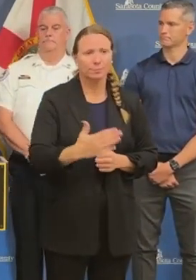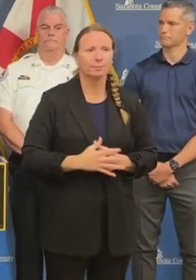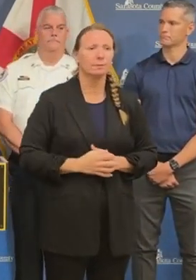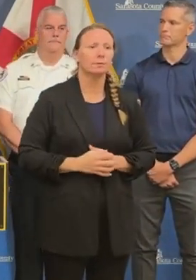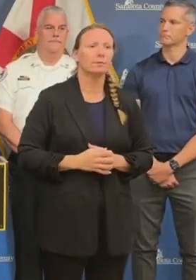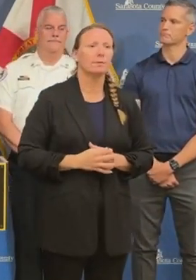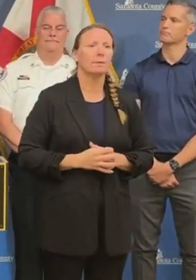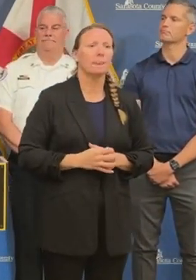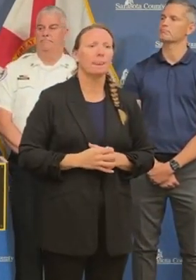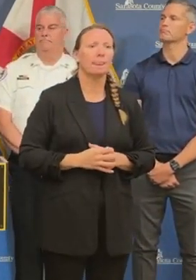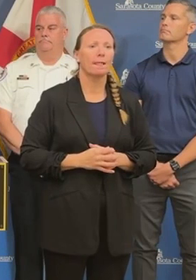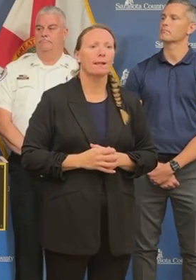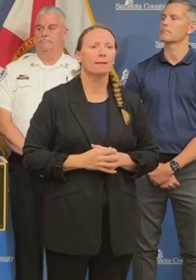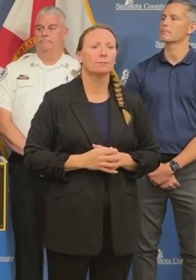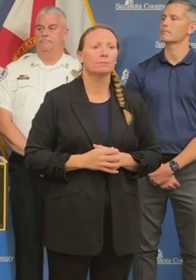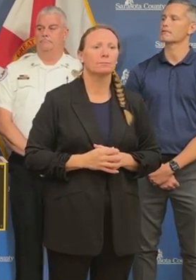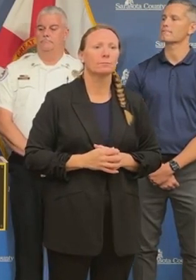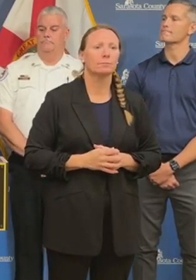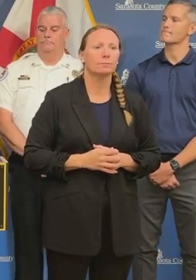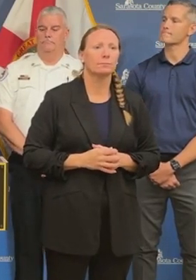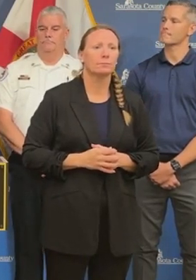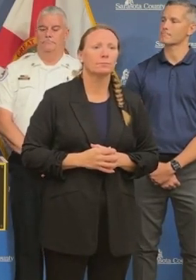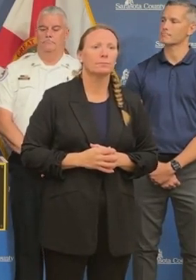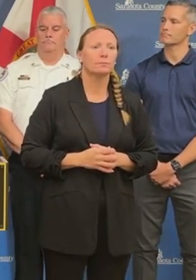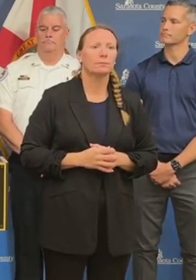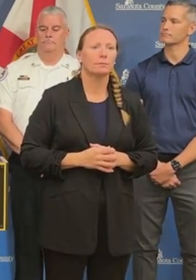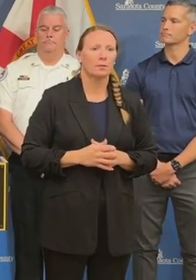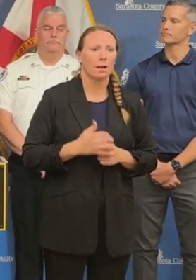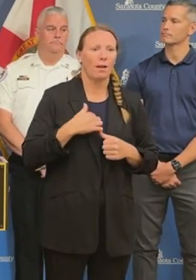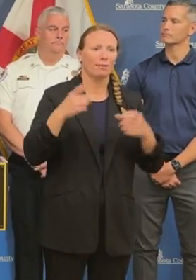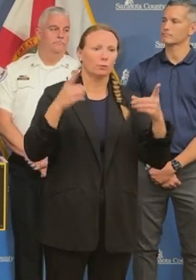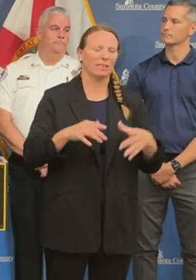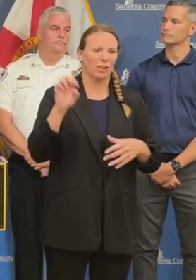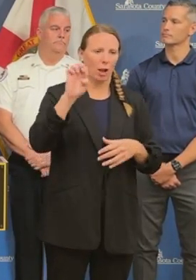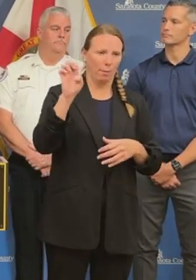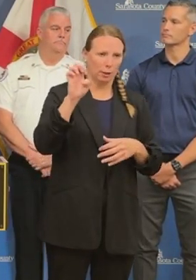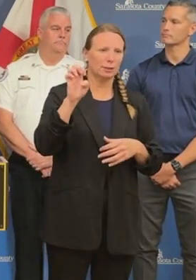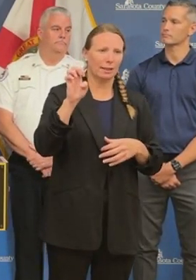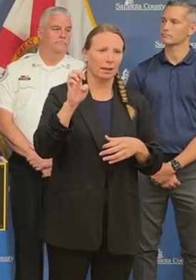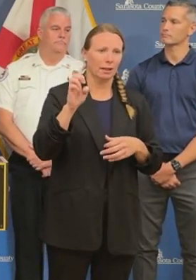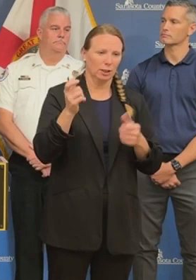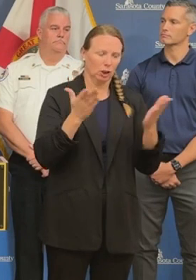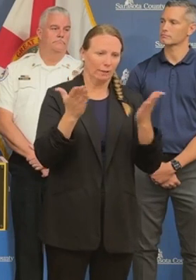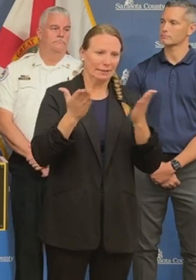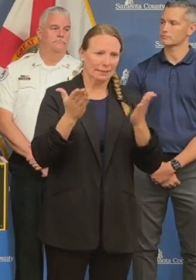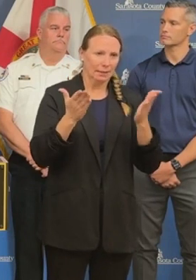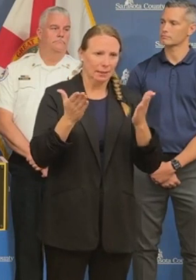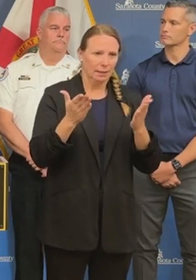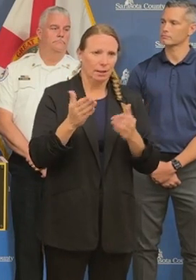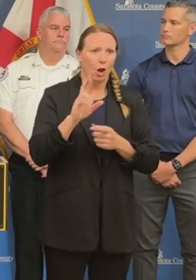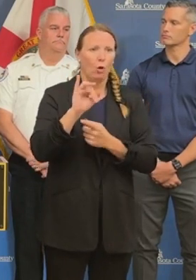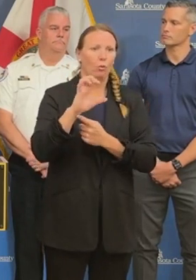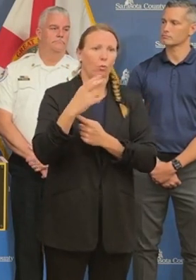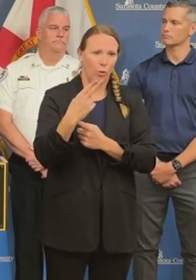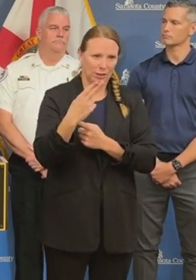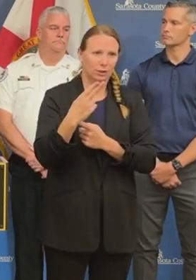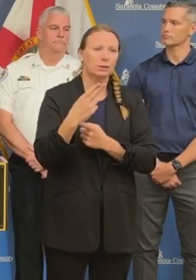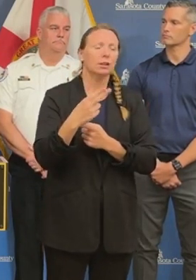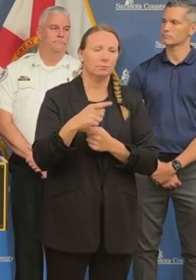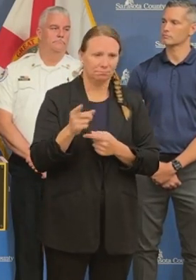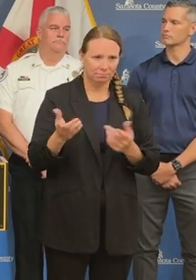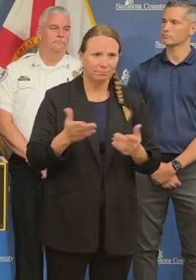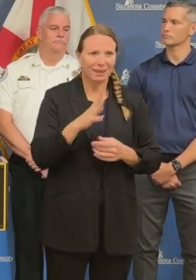In addition to those who have made remarks, we also have our Director of Emergency Services, Rich Collins, and our Sarasota County Fire Chief,